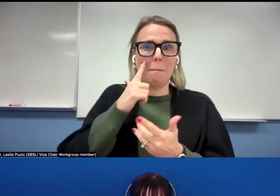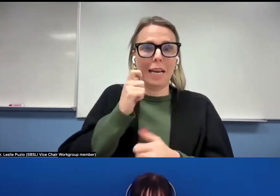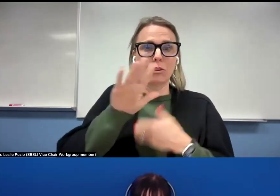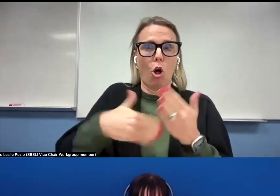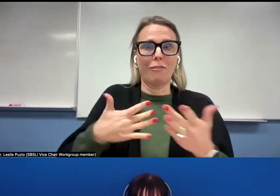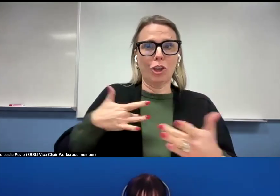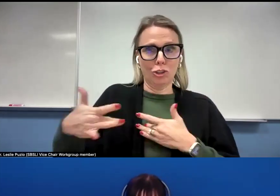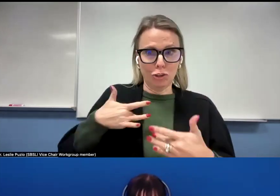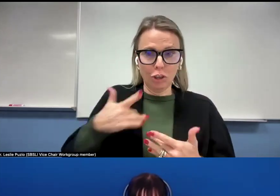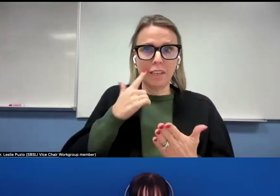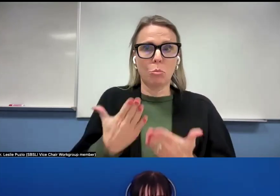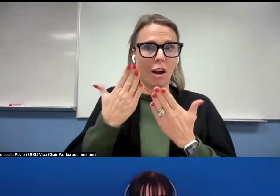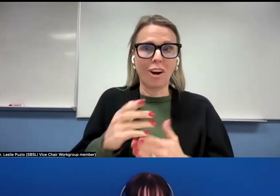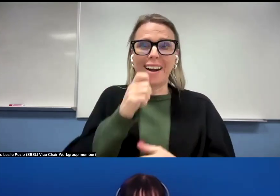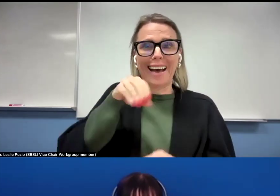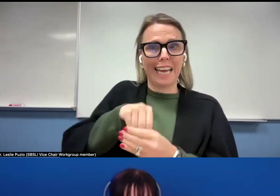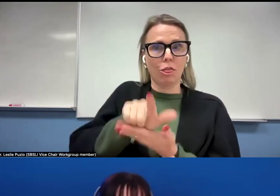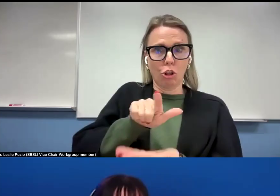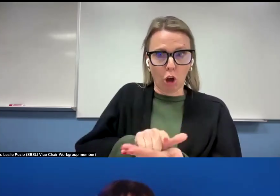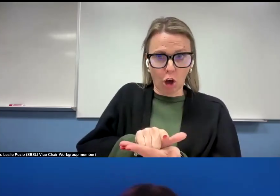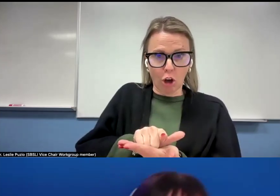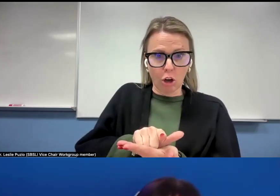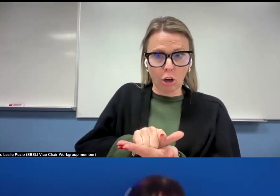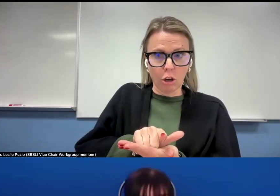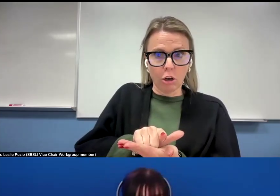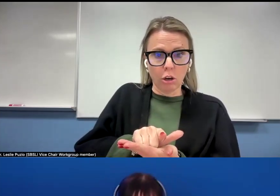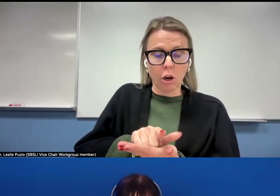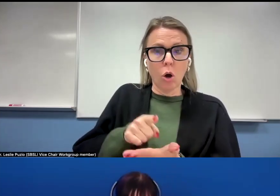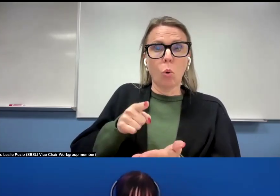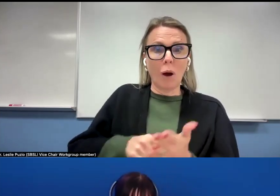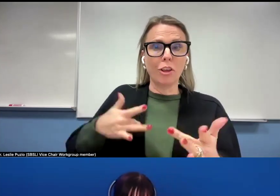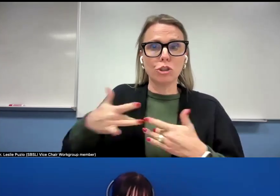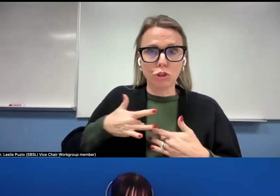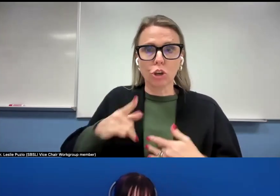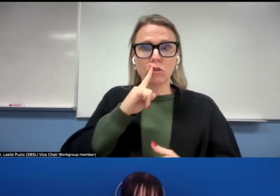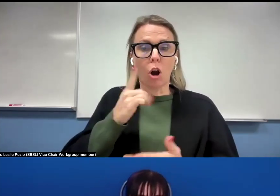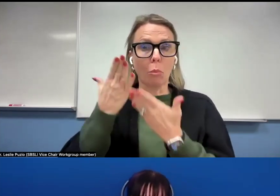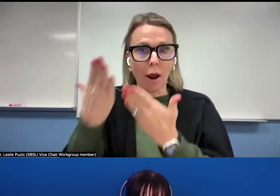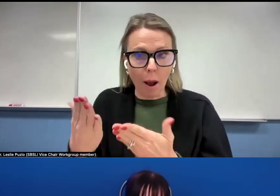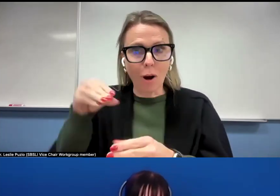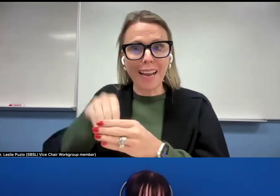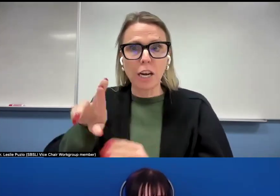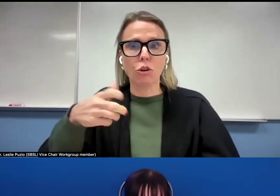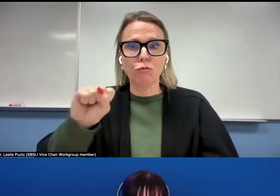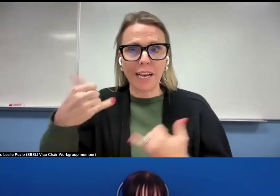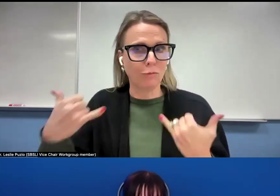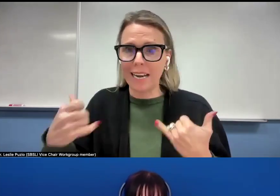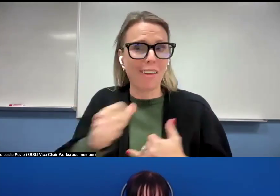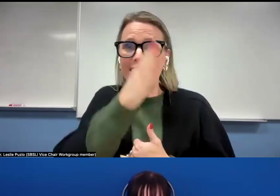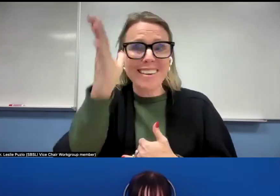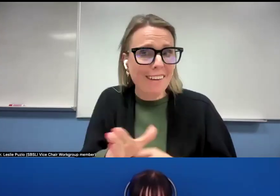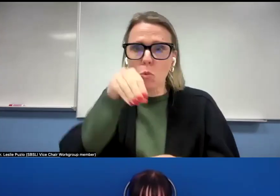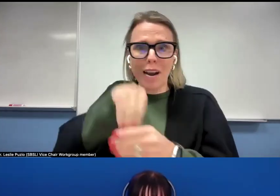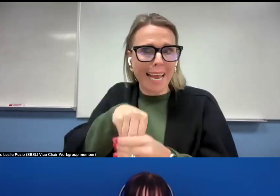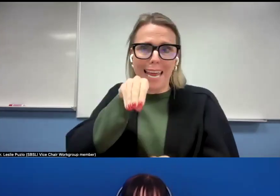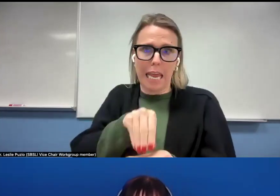Okay, but again, I am still confused as vague. I have concerns that have been brought up that are not in the legislation. So I'm concerned about